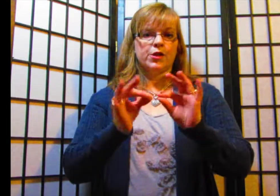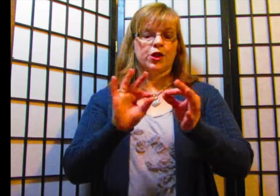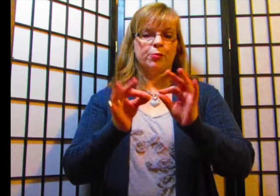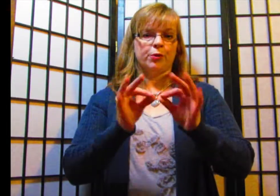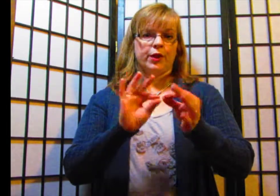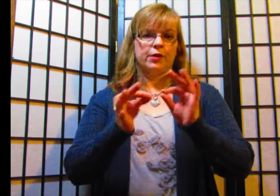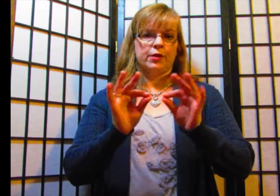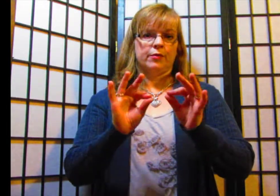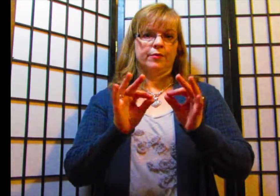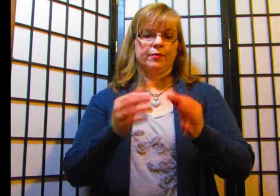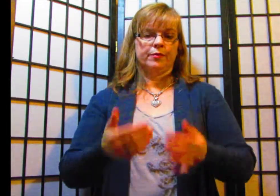Interpret.